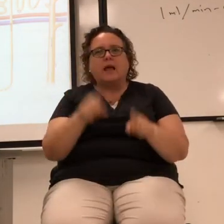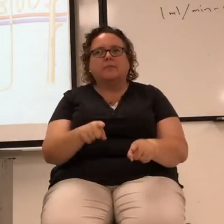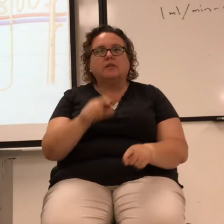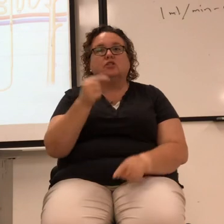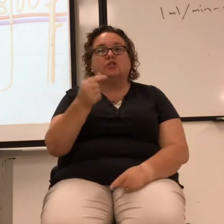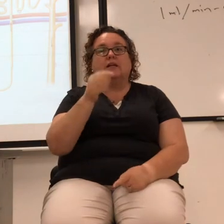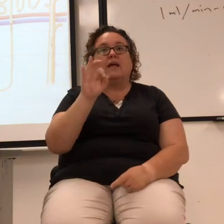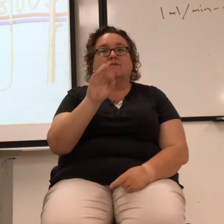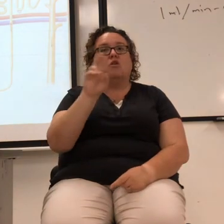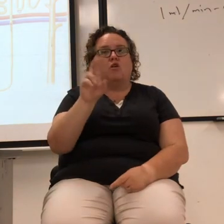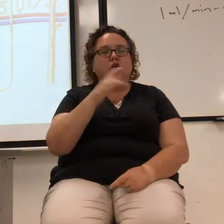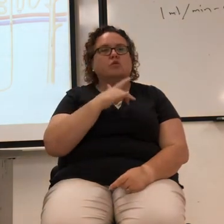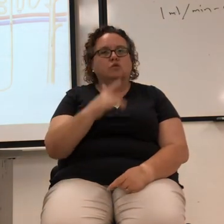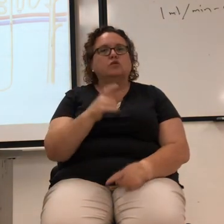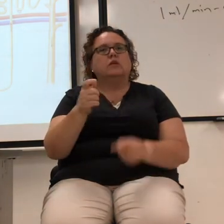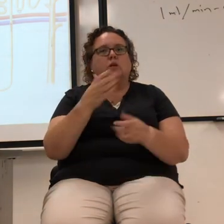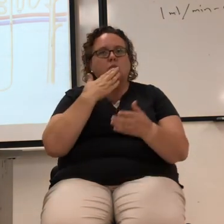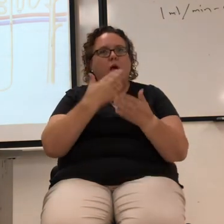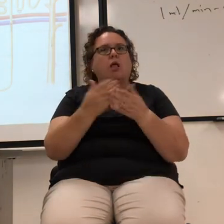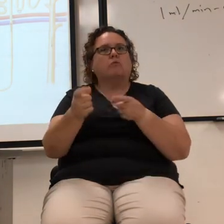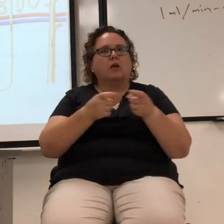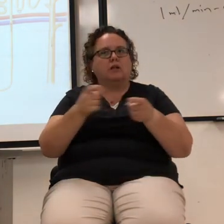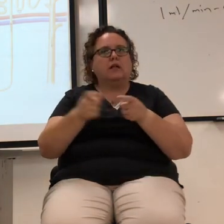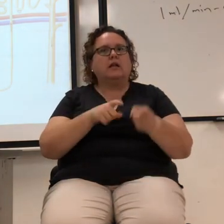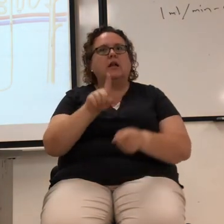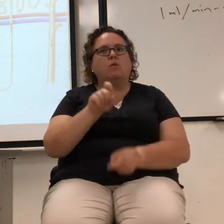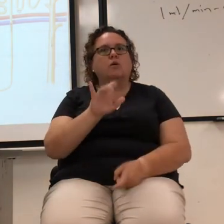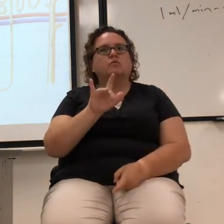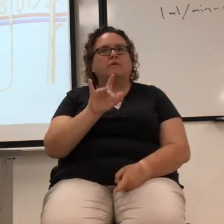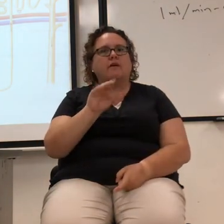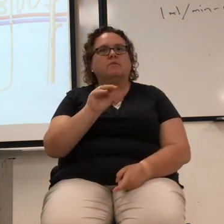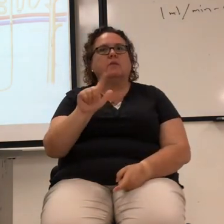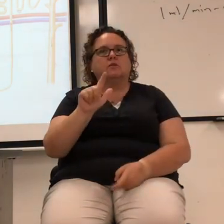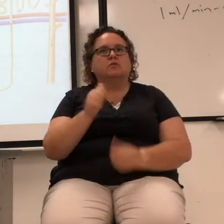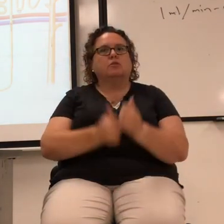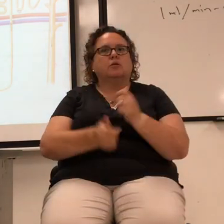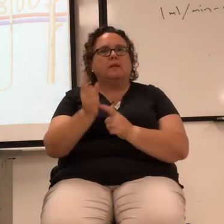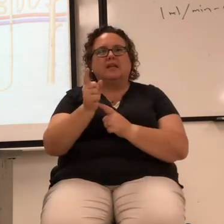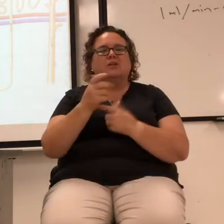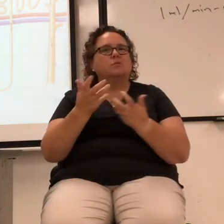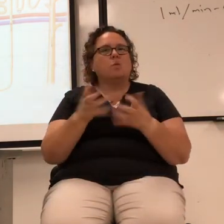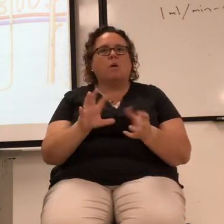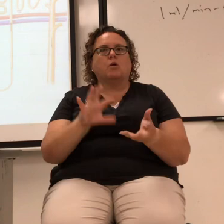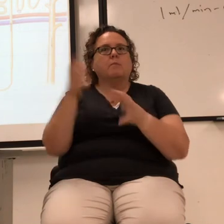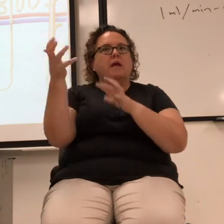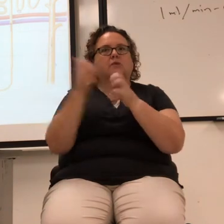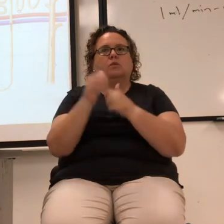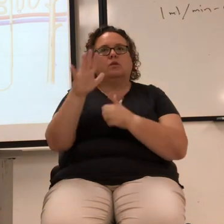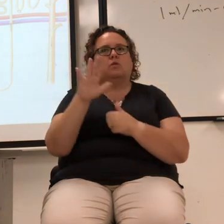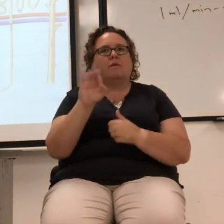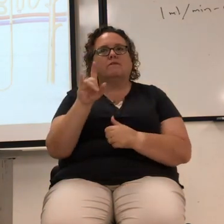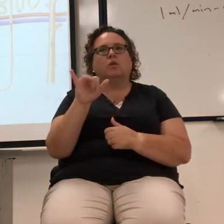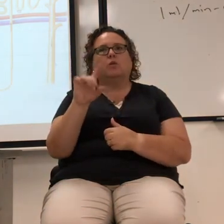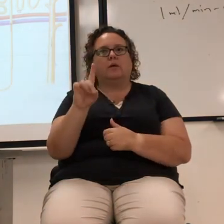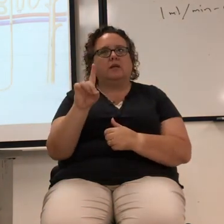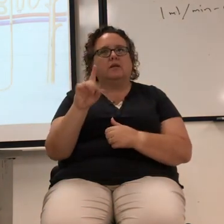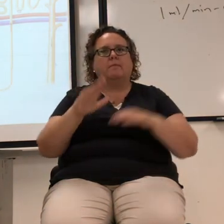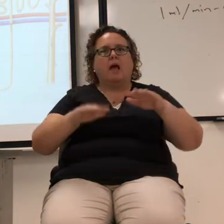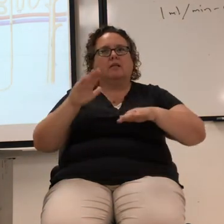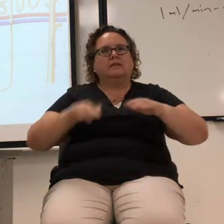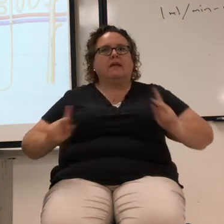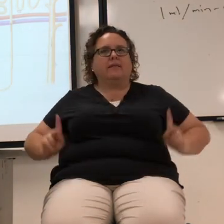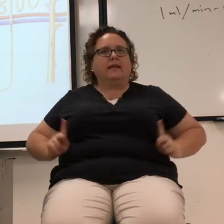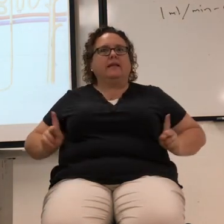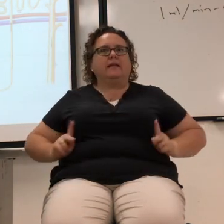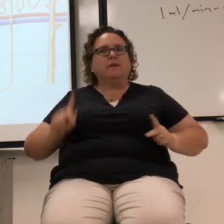well regulated at 125 mils per minute. You don't want to mess with your fluid balance at the kidney because it filters